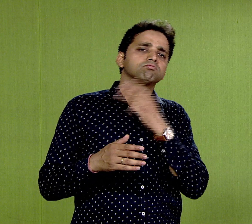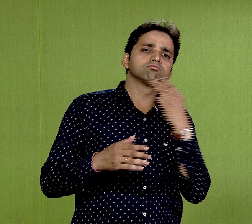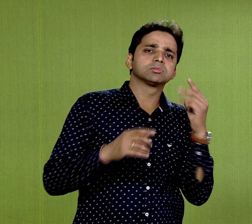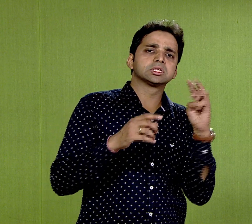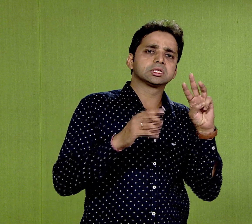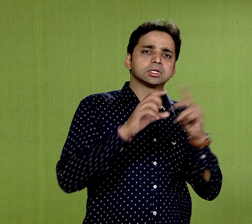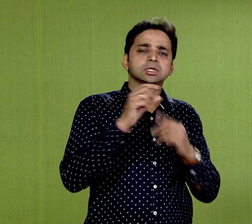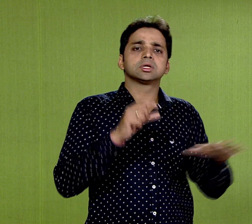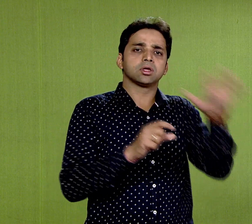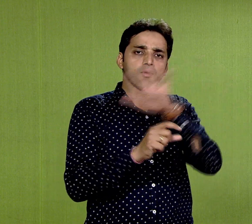paintings.